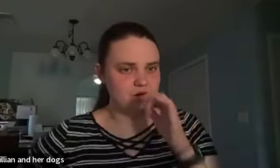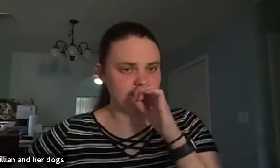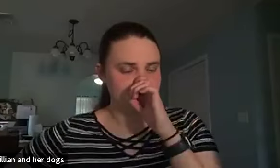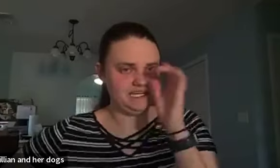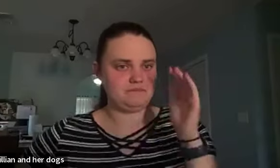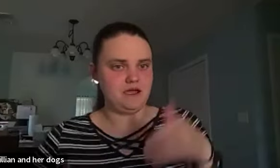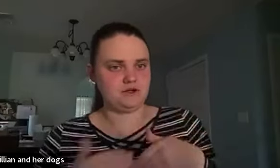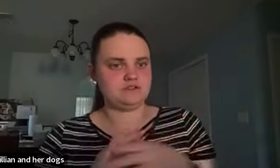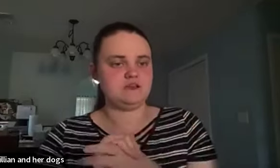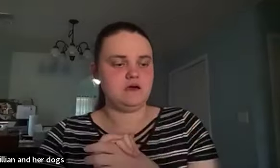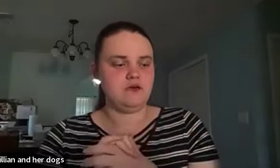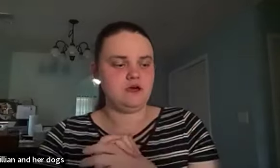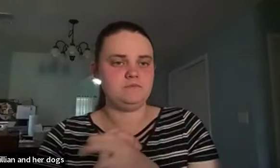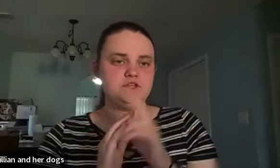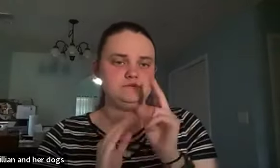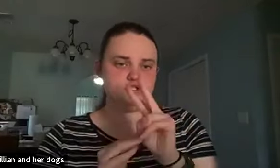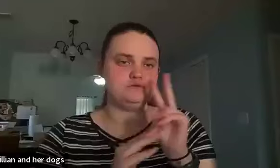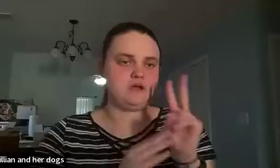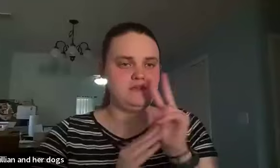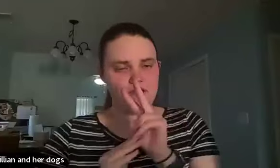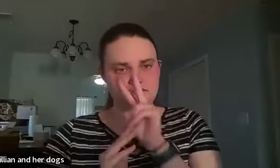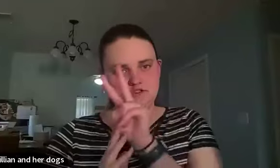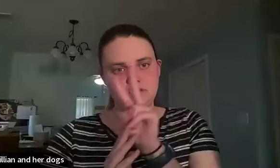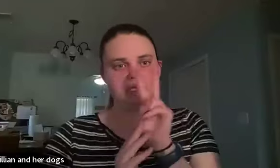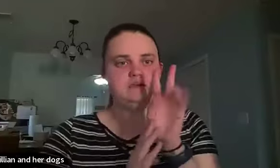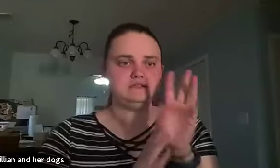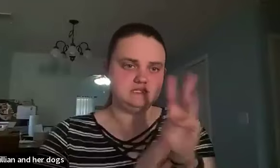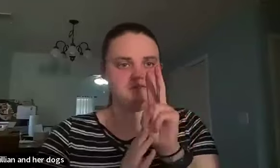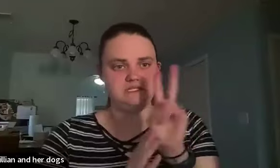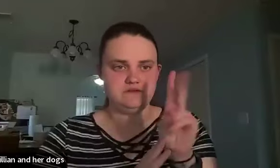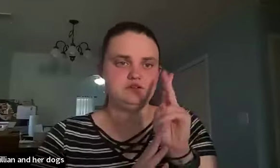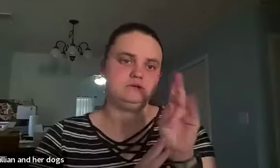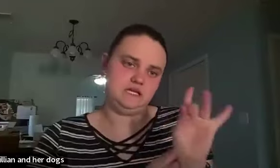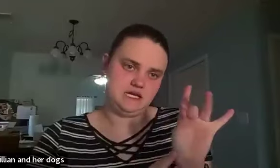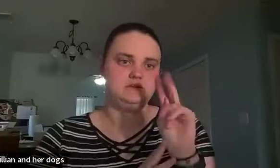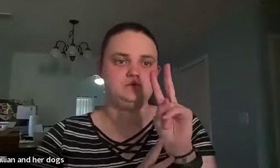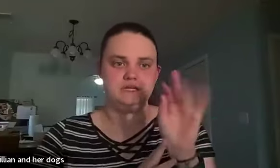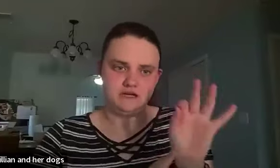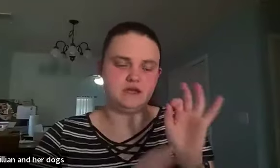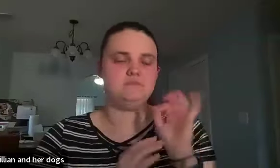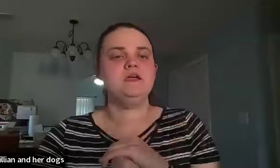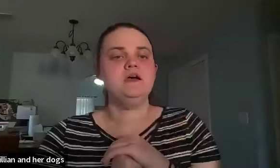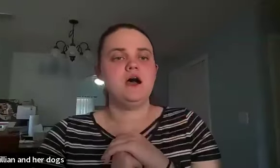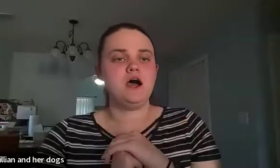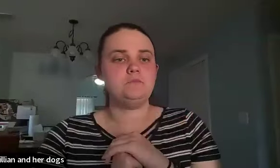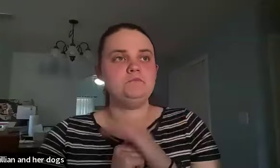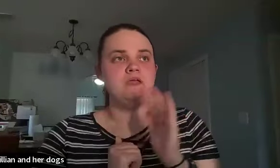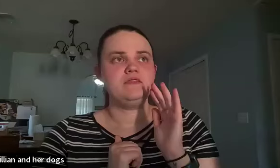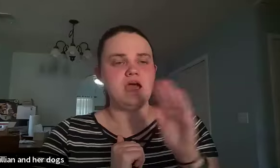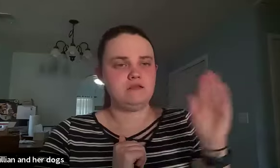our repeating patterns of the two kind of that bouncing 26, 27, 28, 29, that,